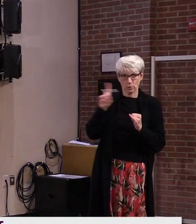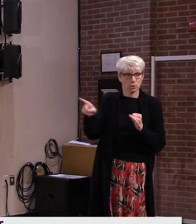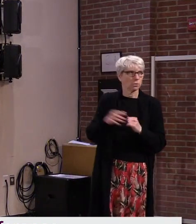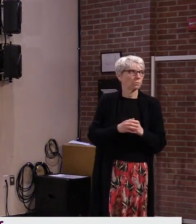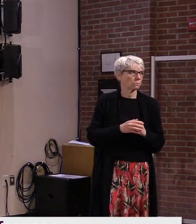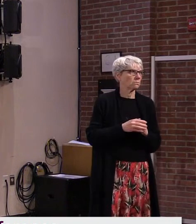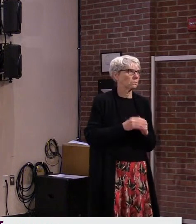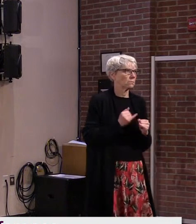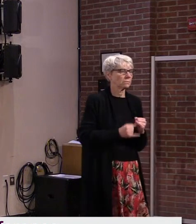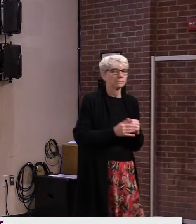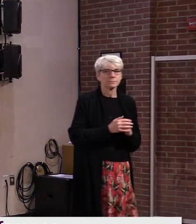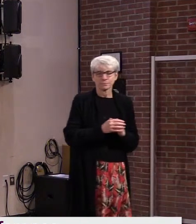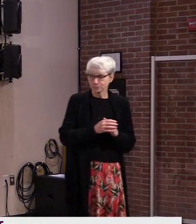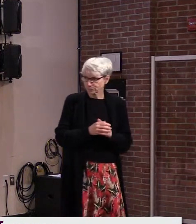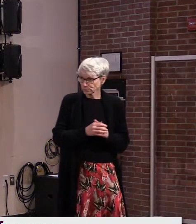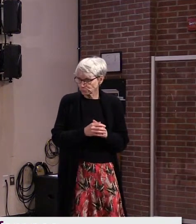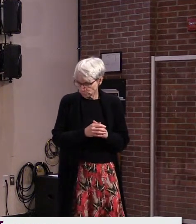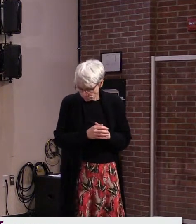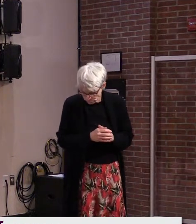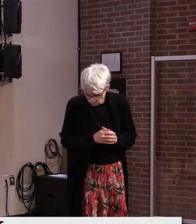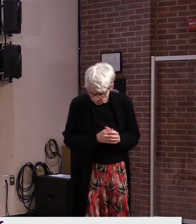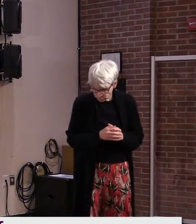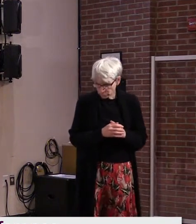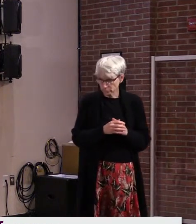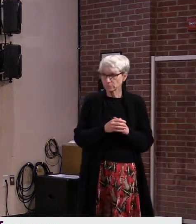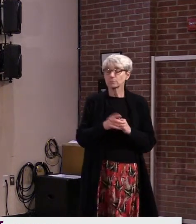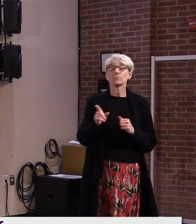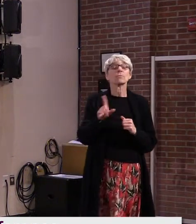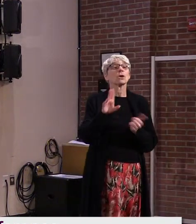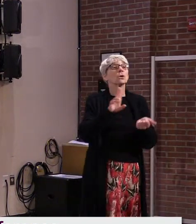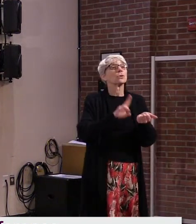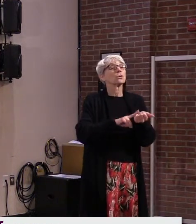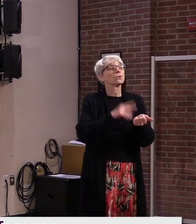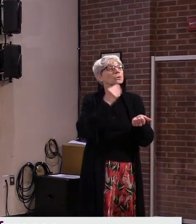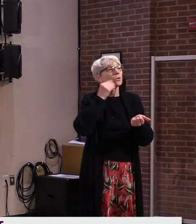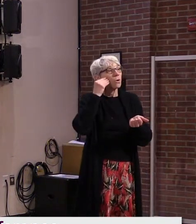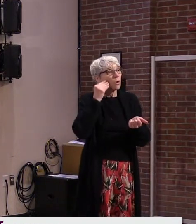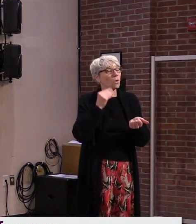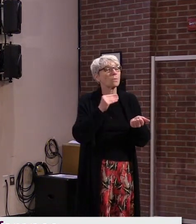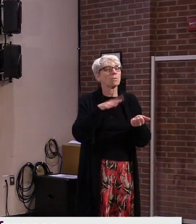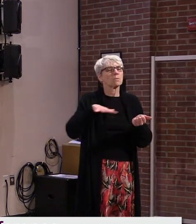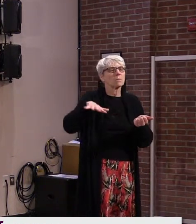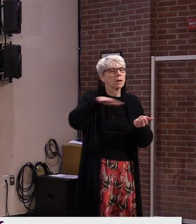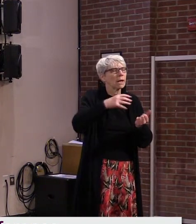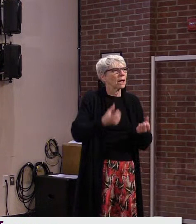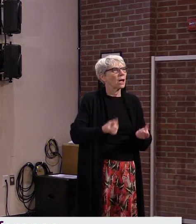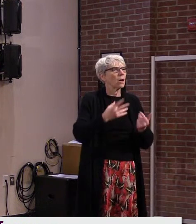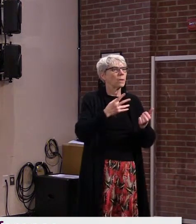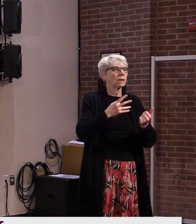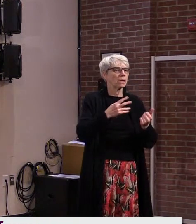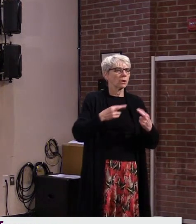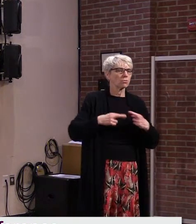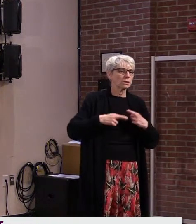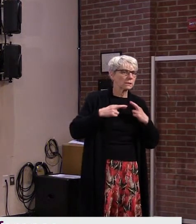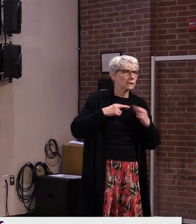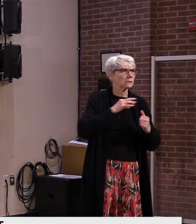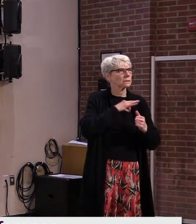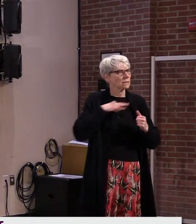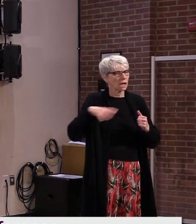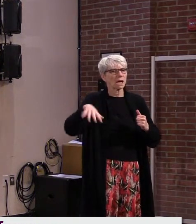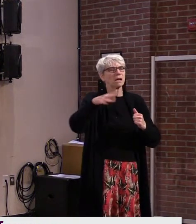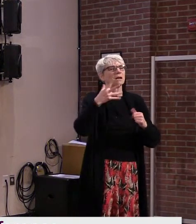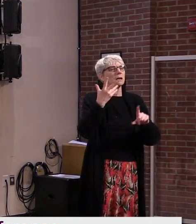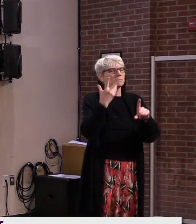Smith, while I have you. How many folks in long-term care facilities, residents and staff, have gotten the